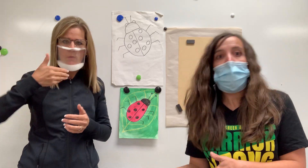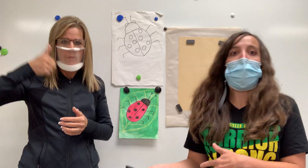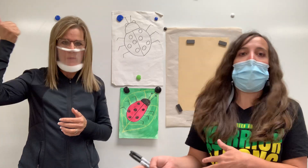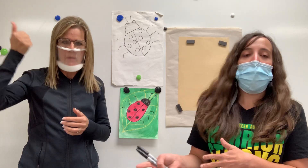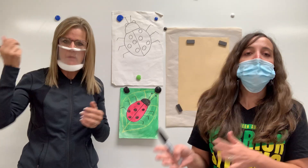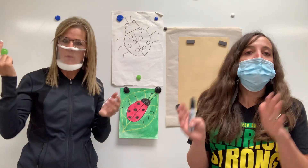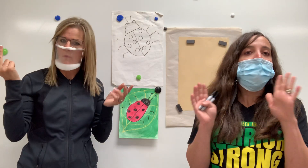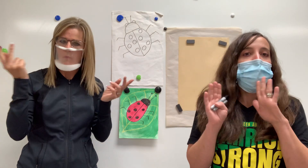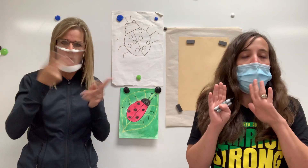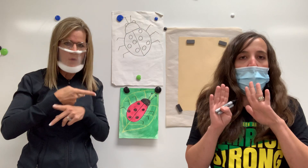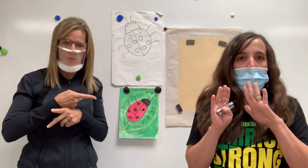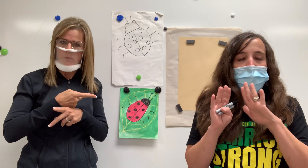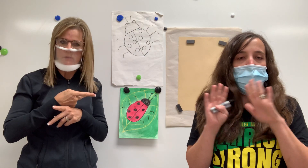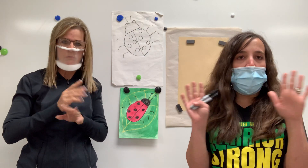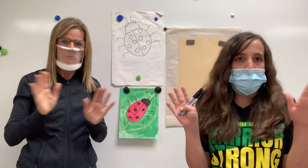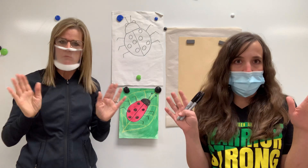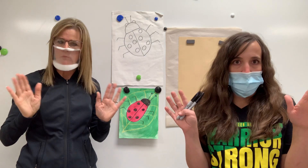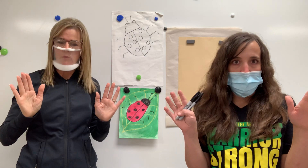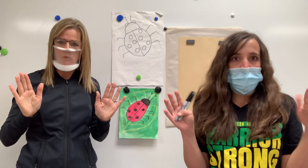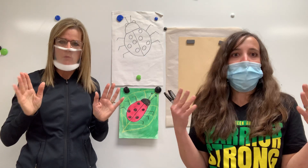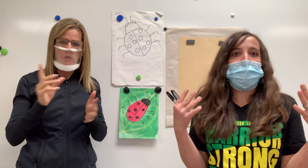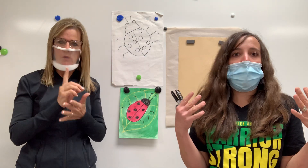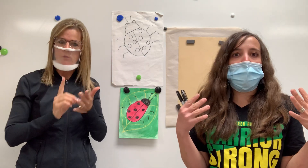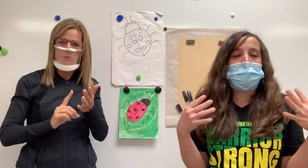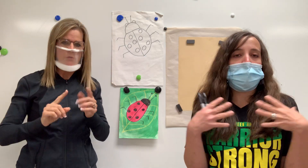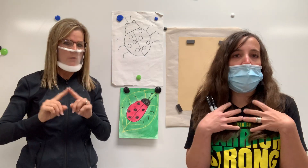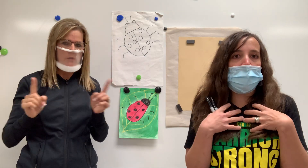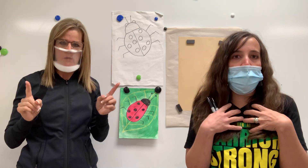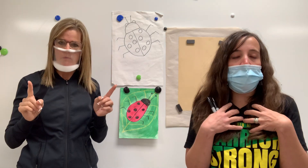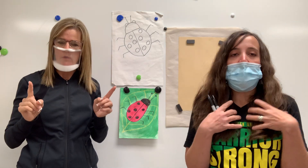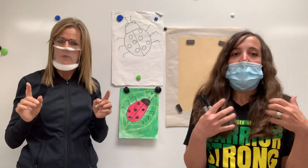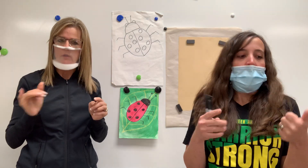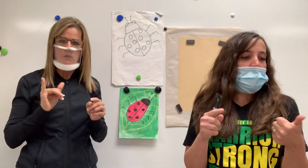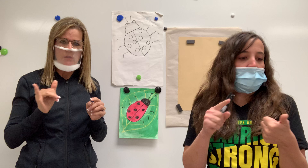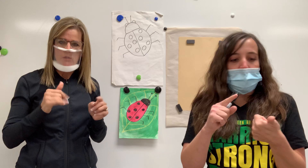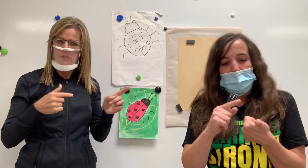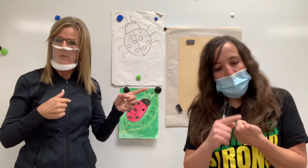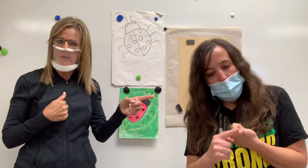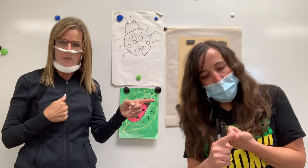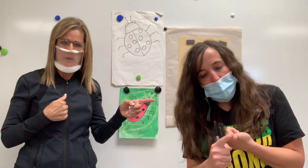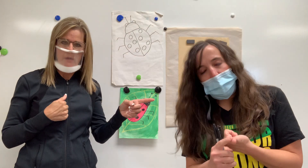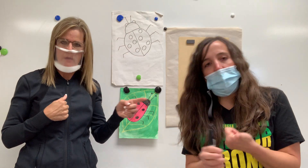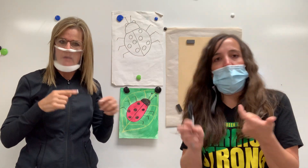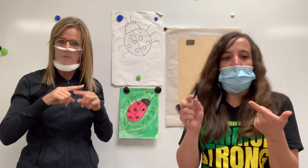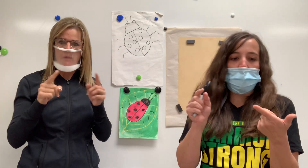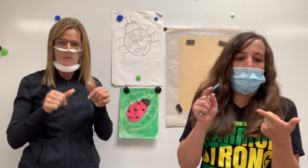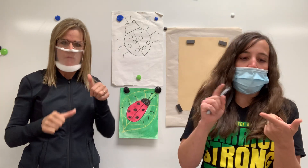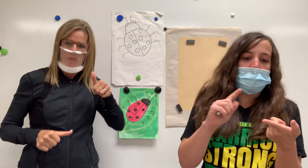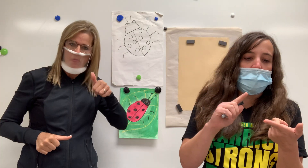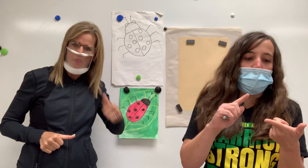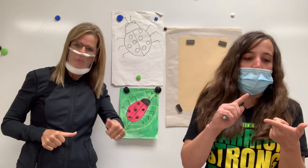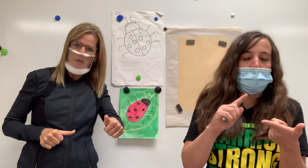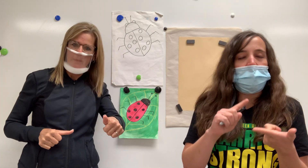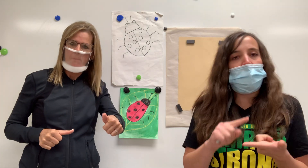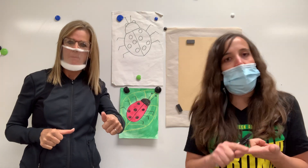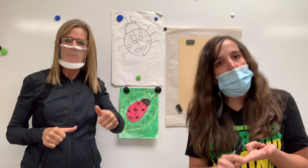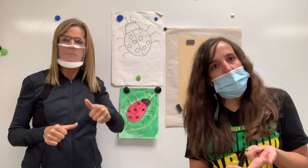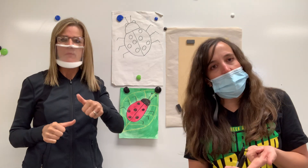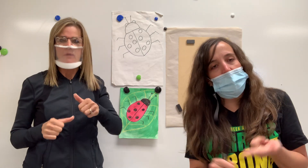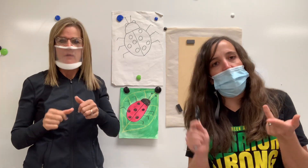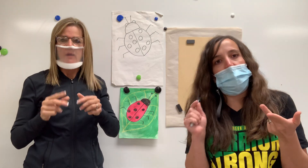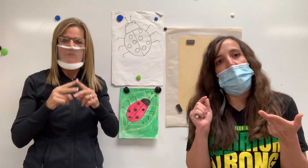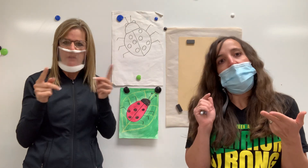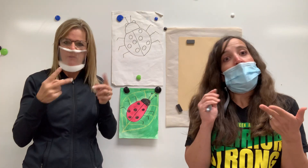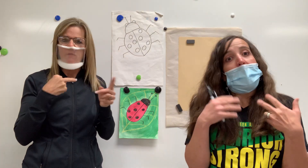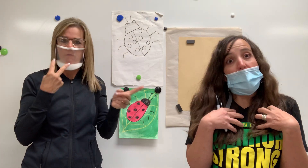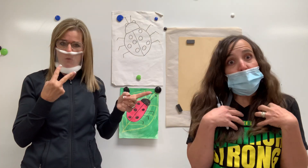worst, okay? We all just draw different. Just like Mrs. Adams has a different thumbprint than you do. Mrs. Adams has a different voice